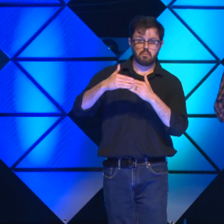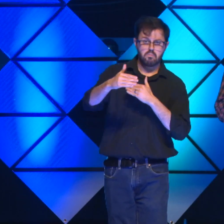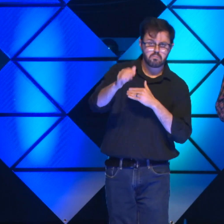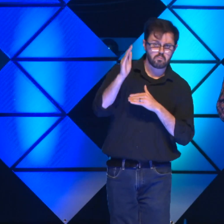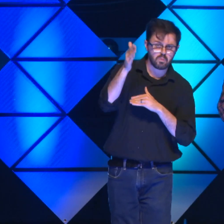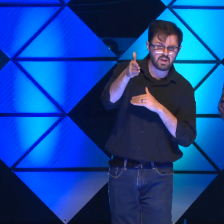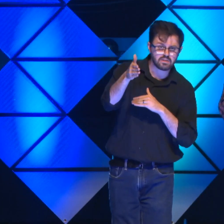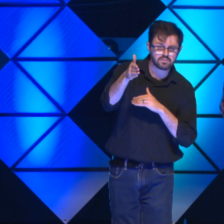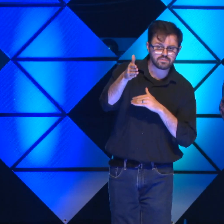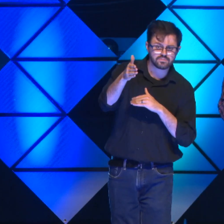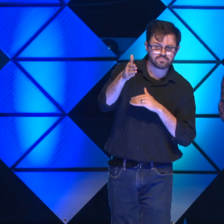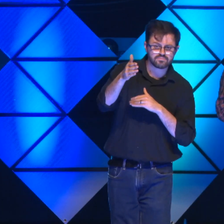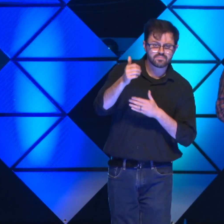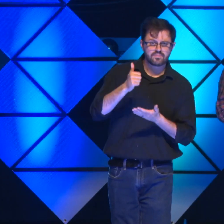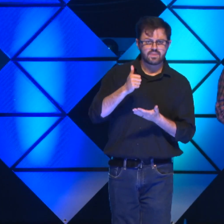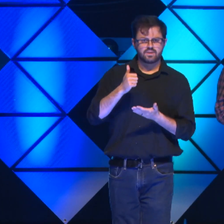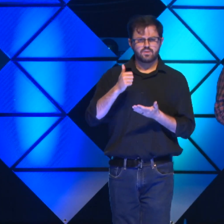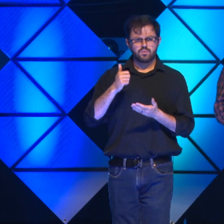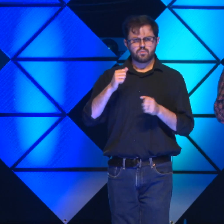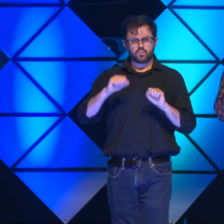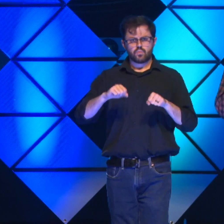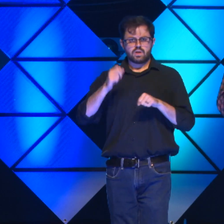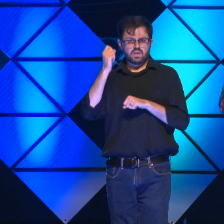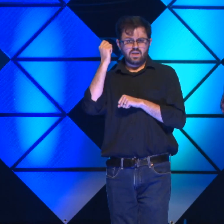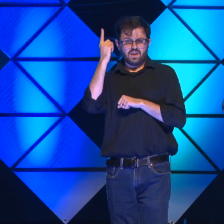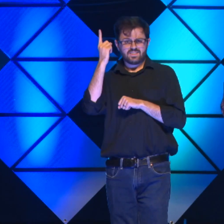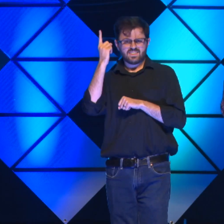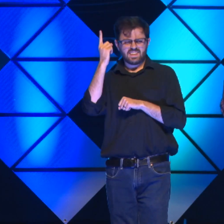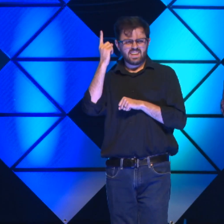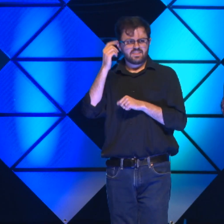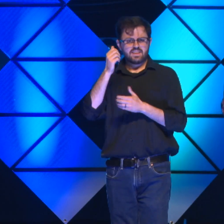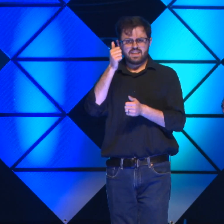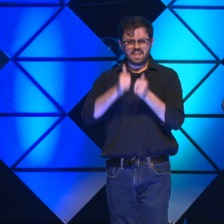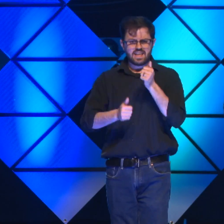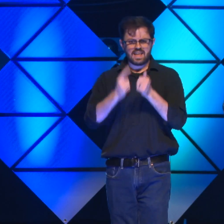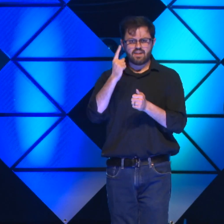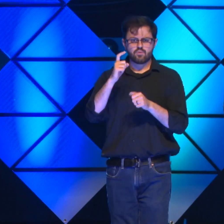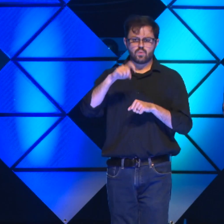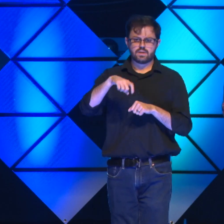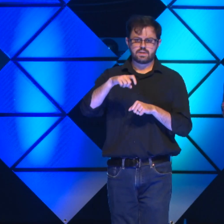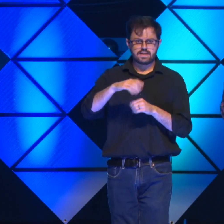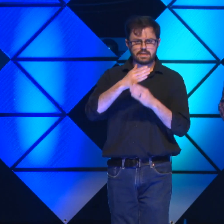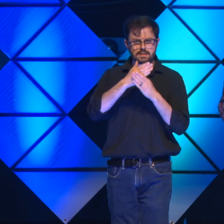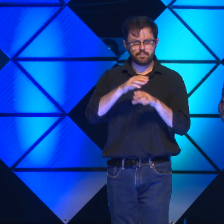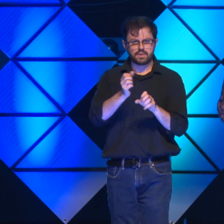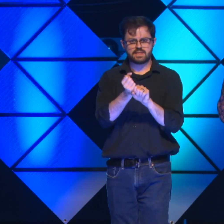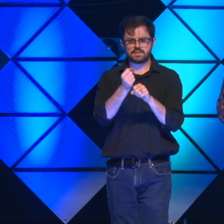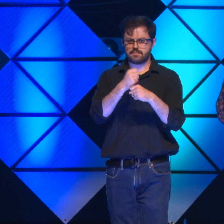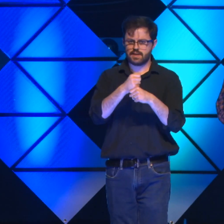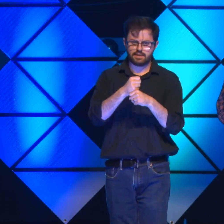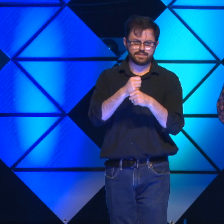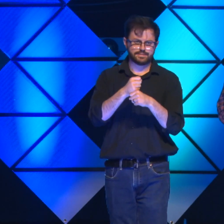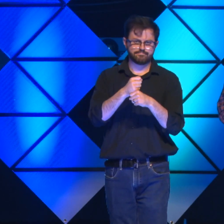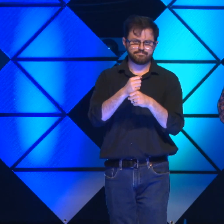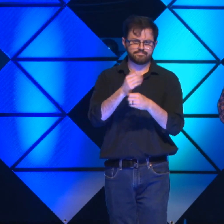understand that there's a need for peacemaking for everyone's life at some